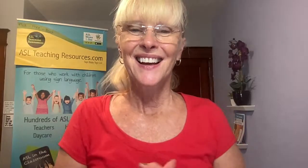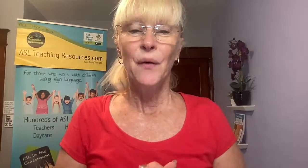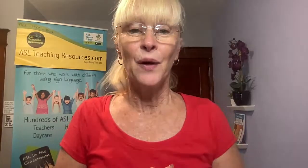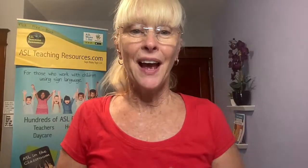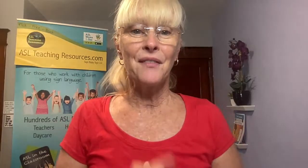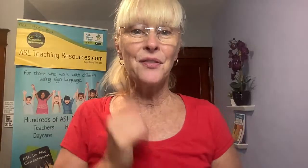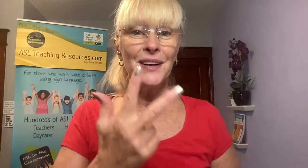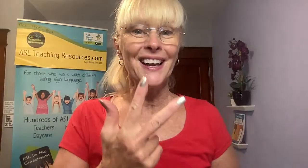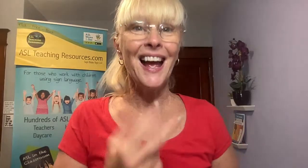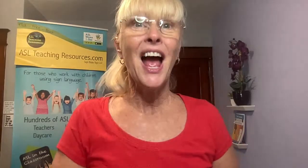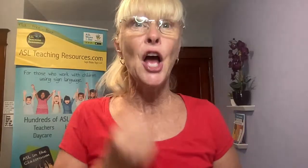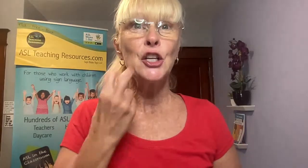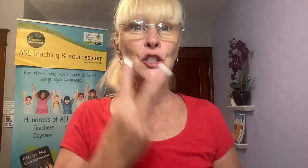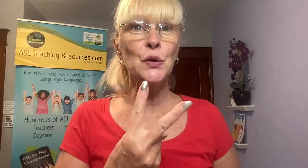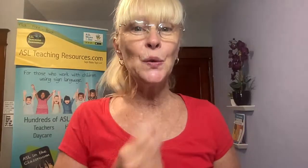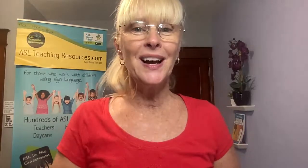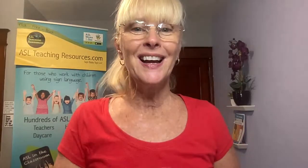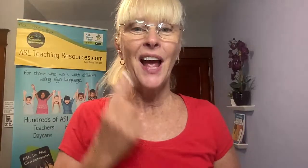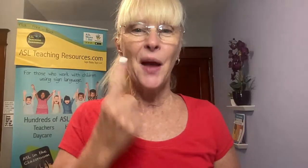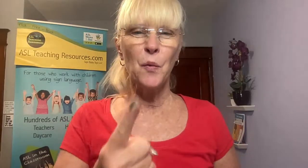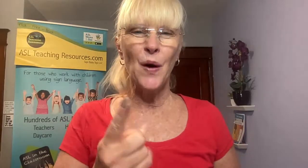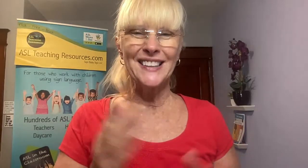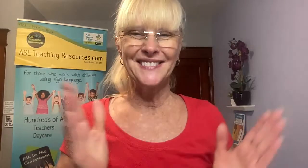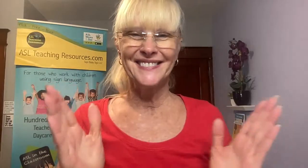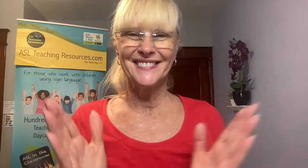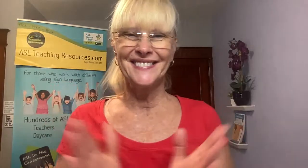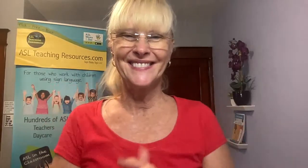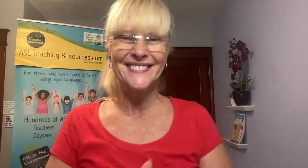We have 3, 2, and 1.